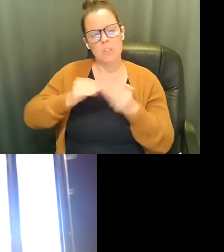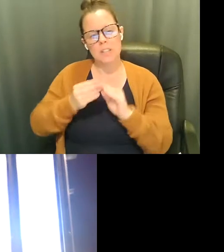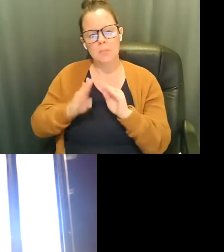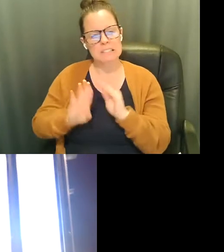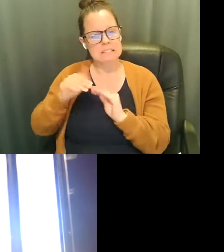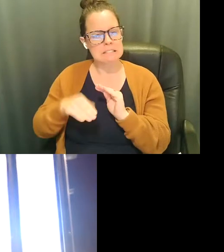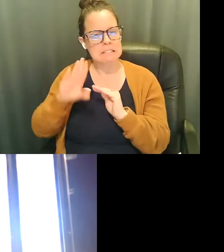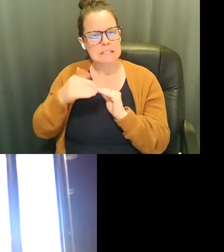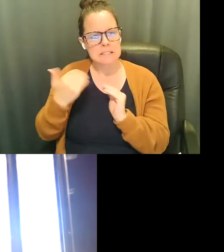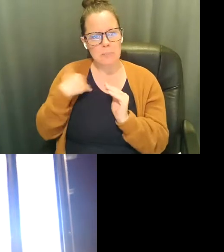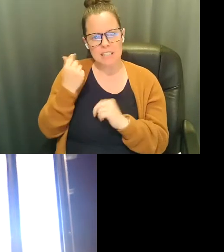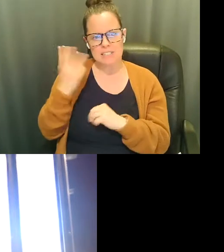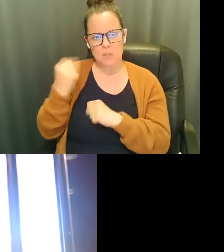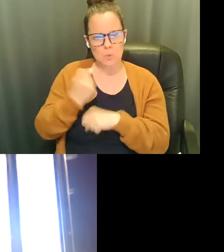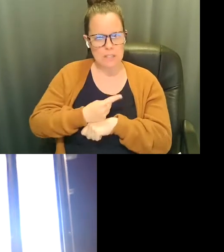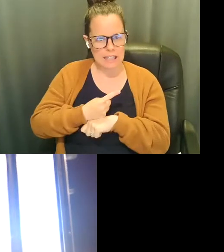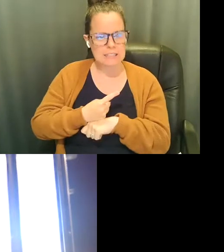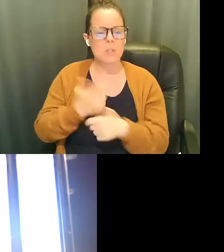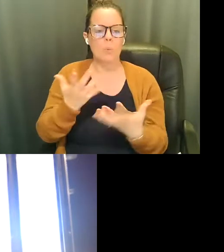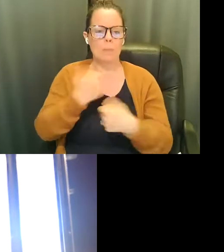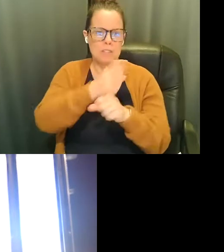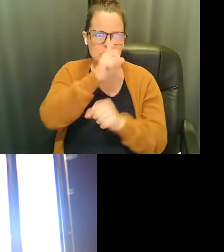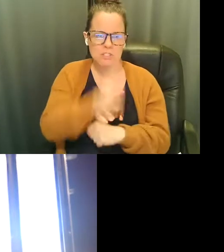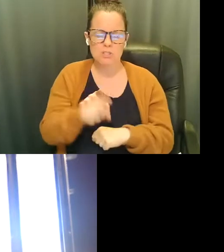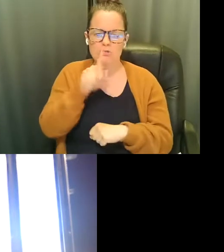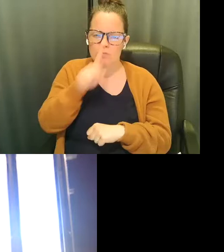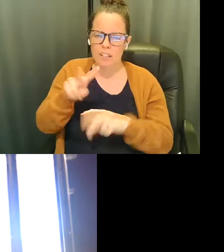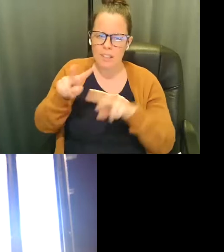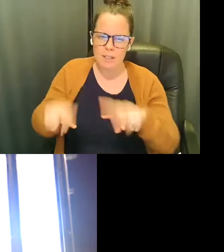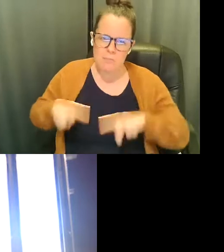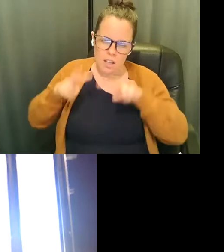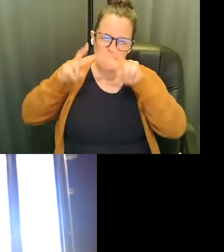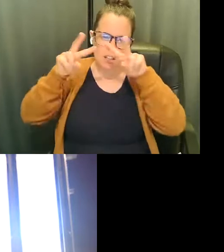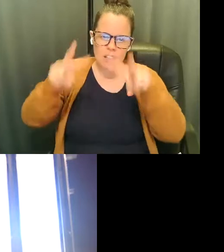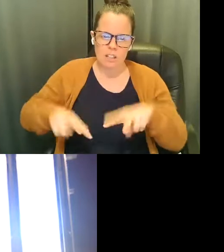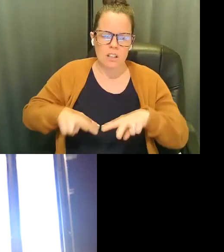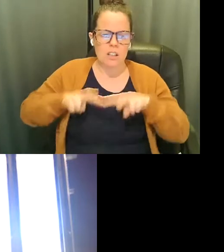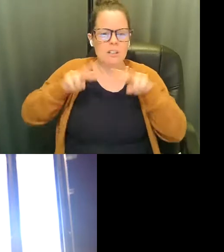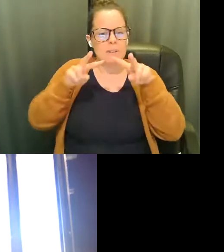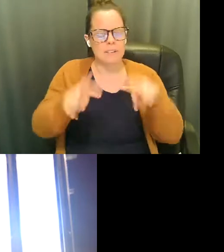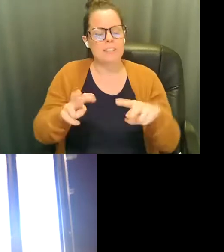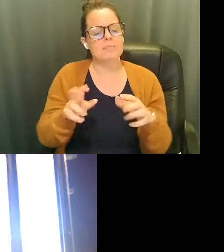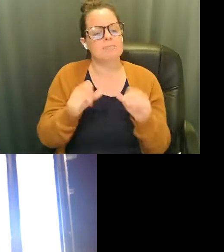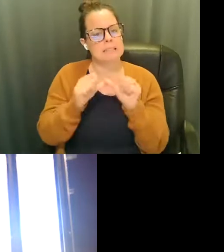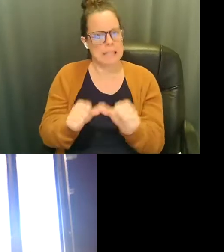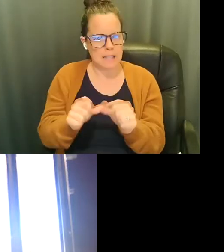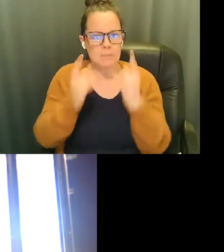few days. So we want to make sure we really monitor that and stay on the